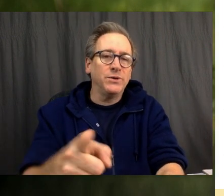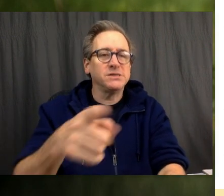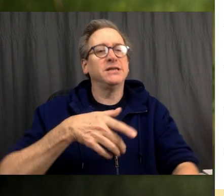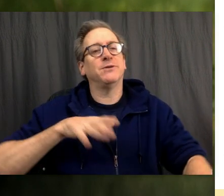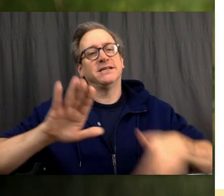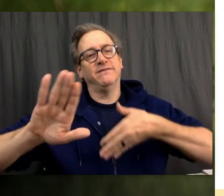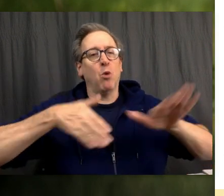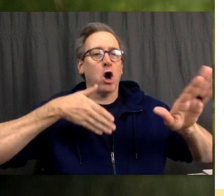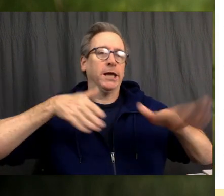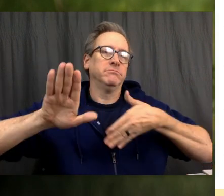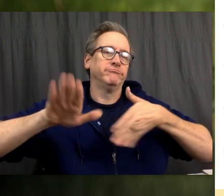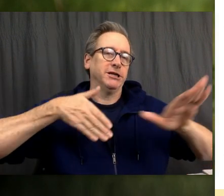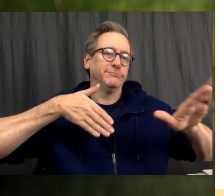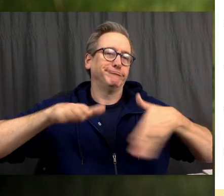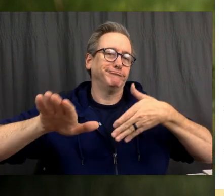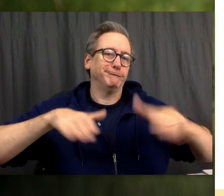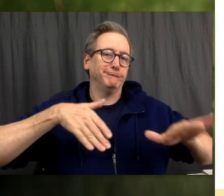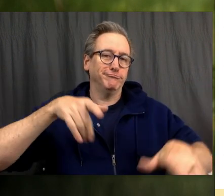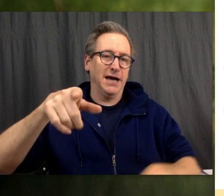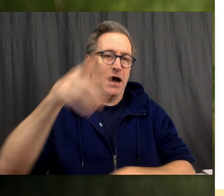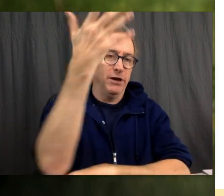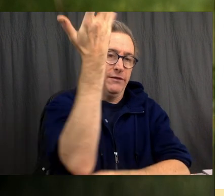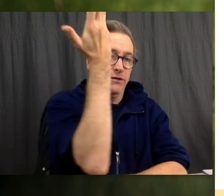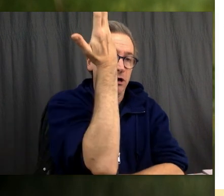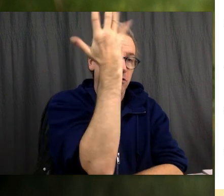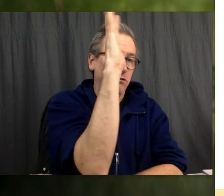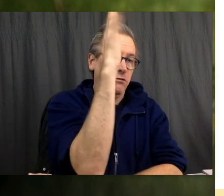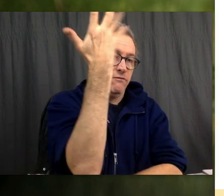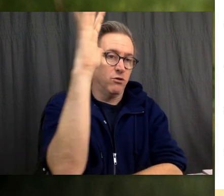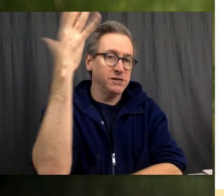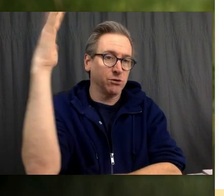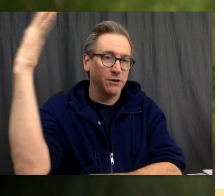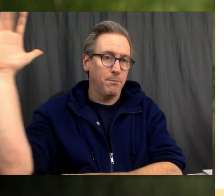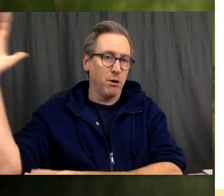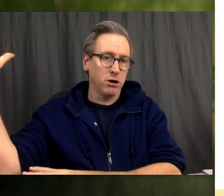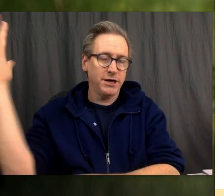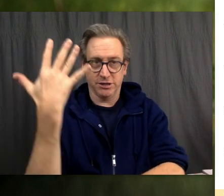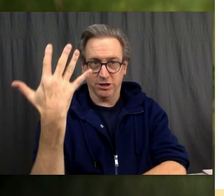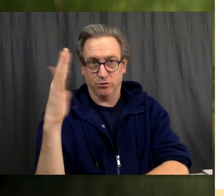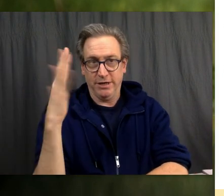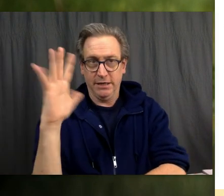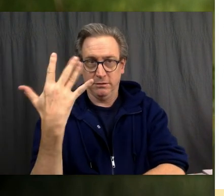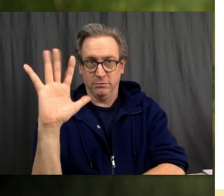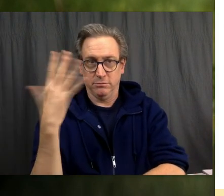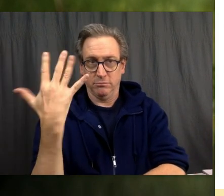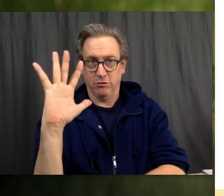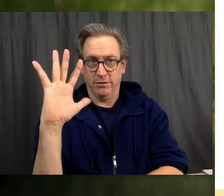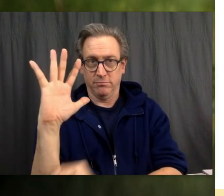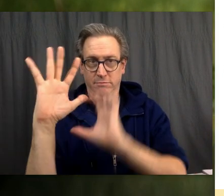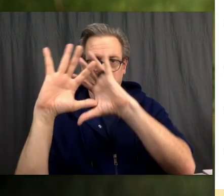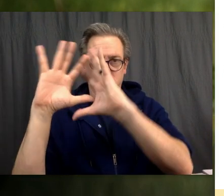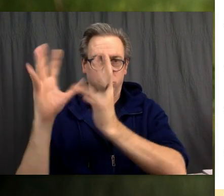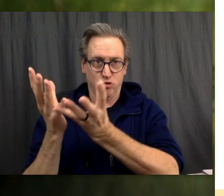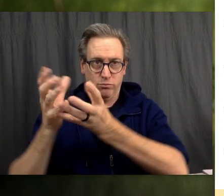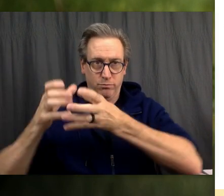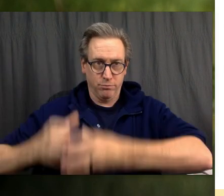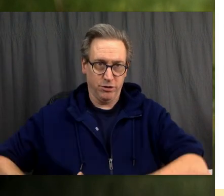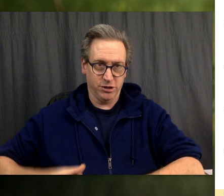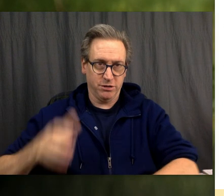So here's leisure activity, walking, right? Out in the forest or in the park, here's a tree, right?